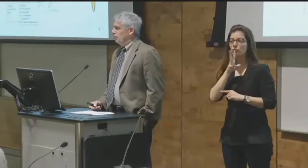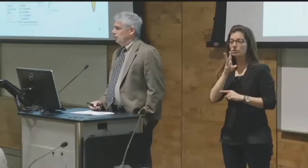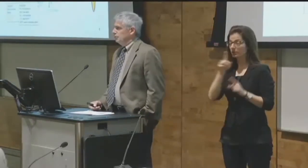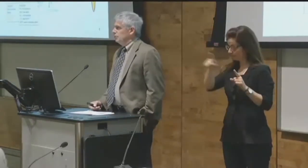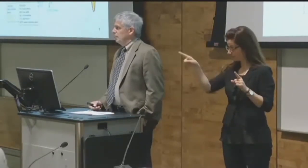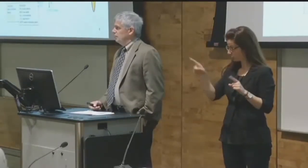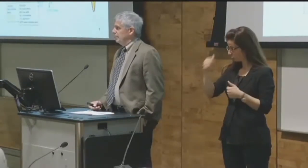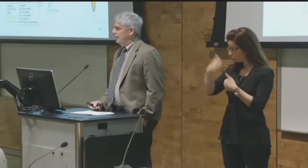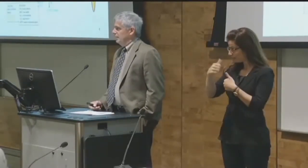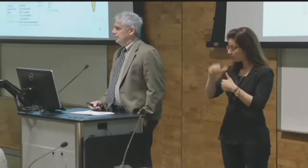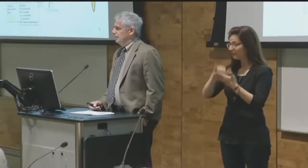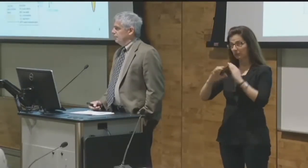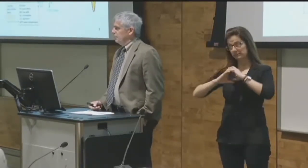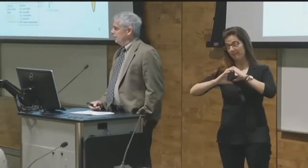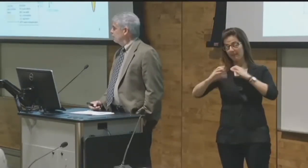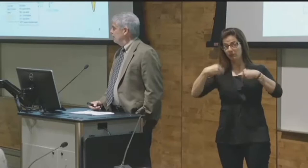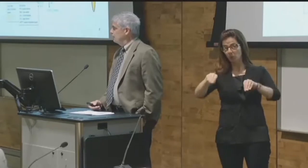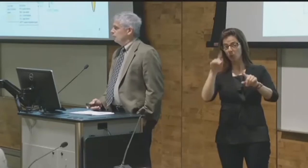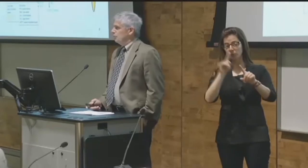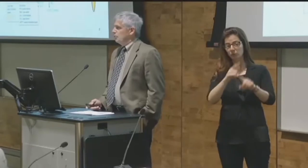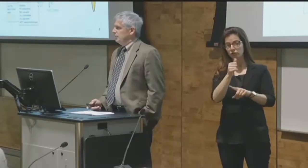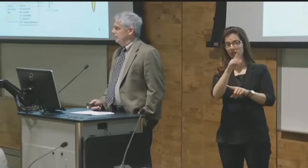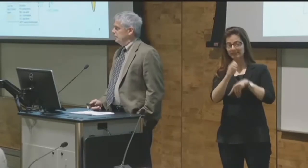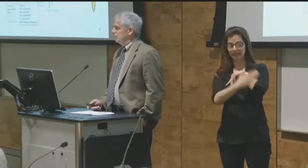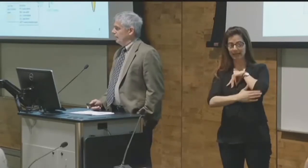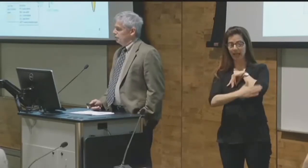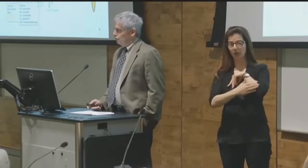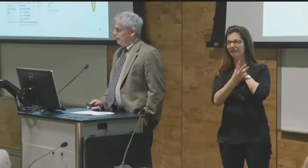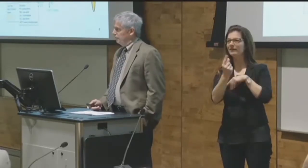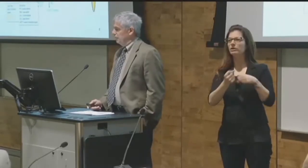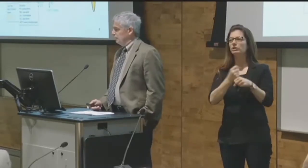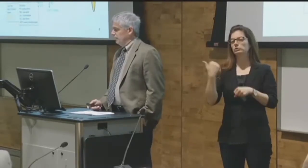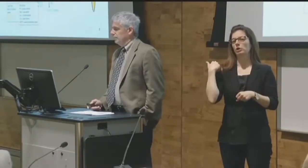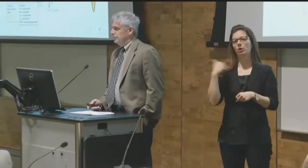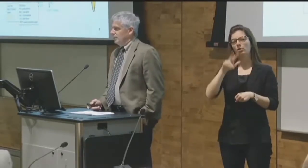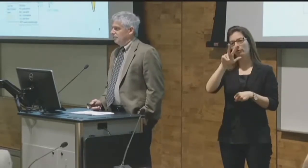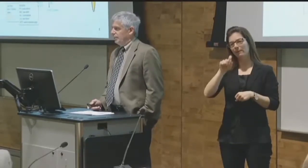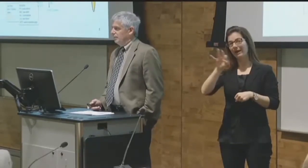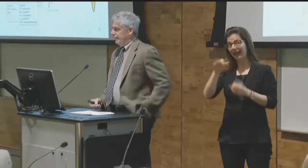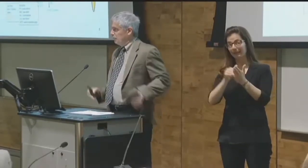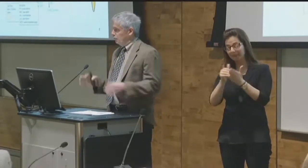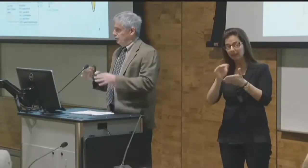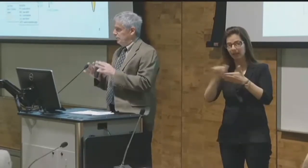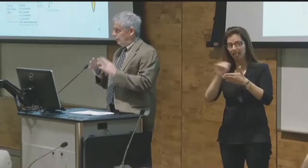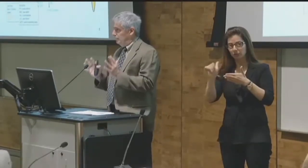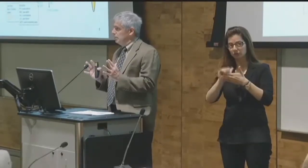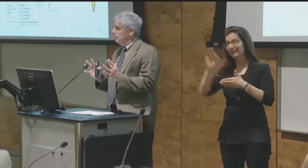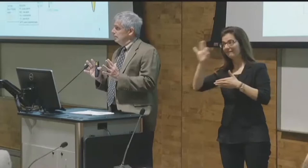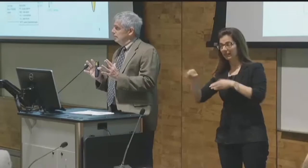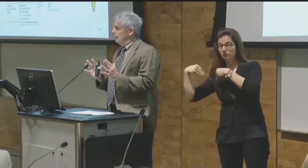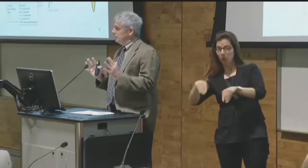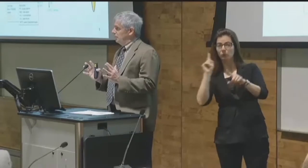was sold to Genesee County several years ago for $3.9 million, sold by the city of Flint to Genesee County. And that was going to be the